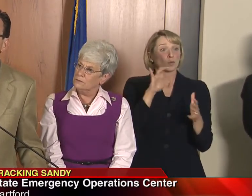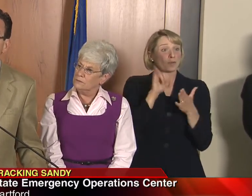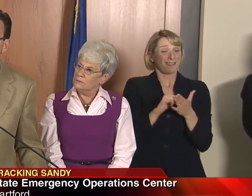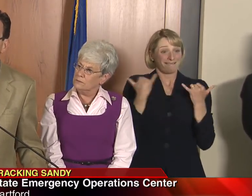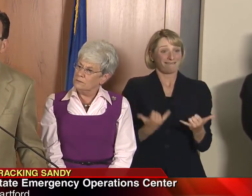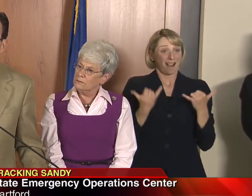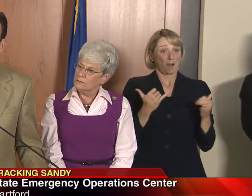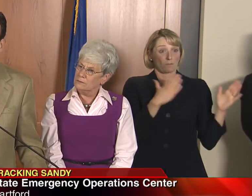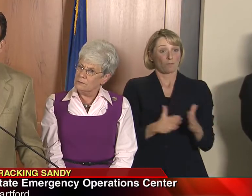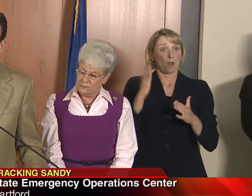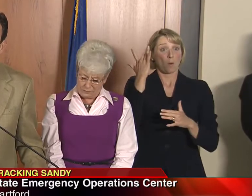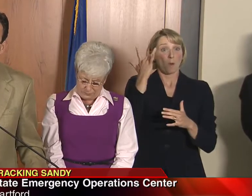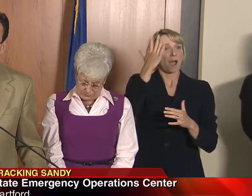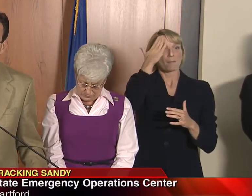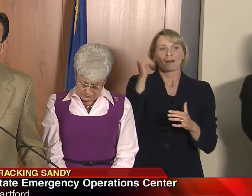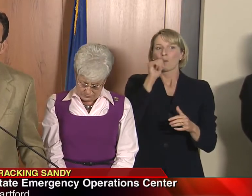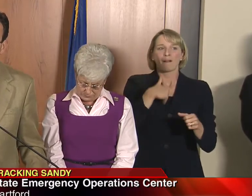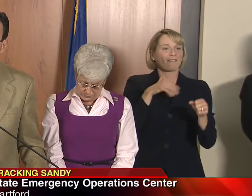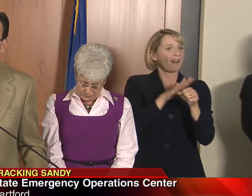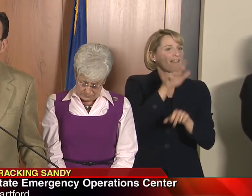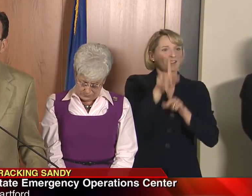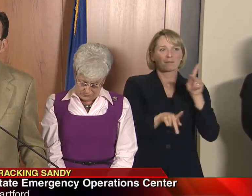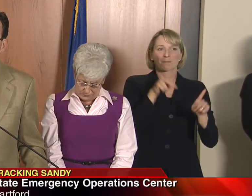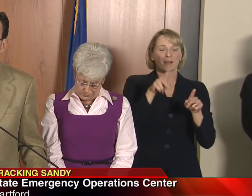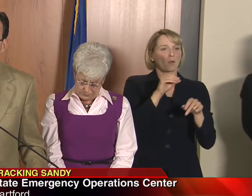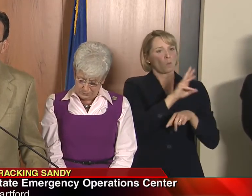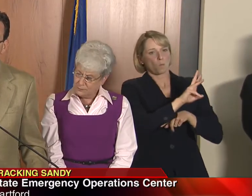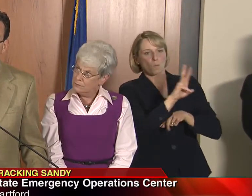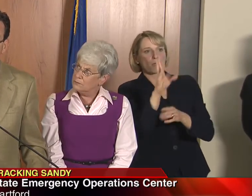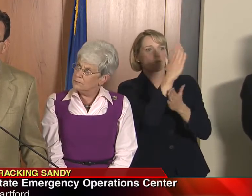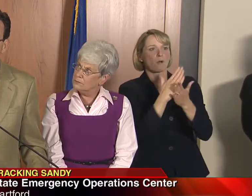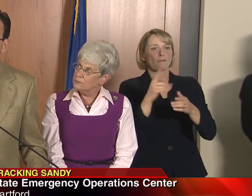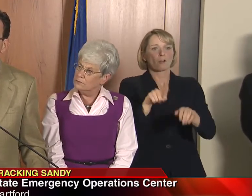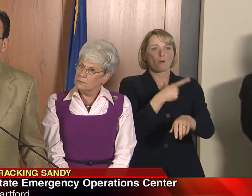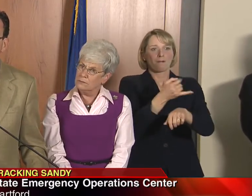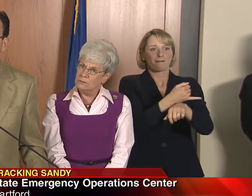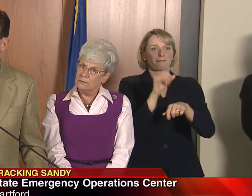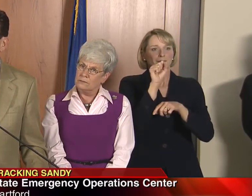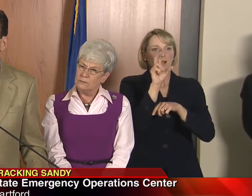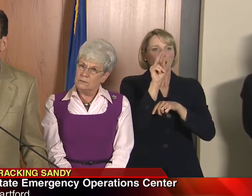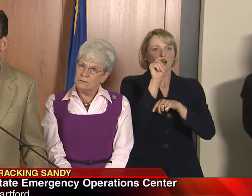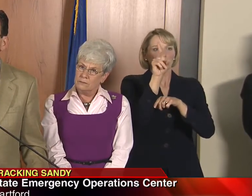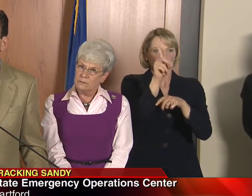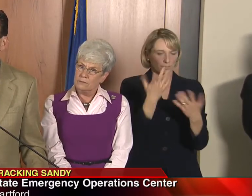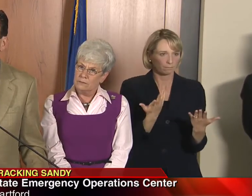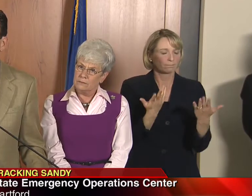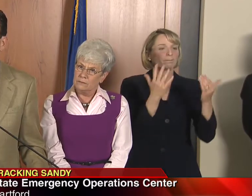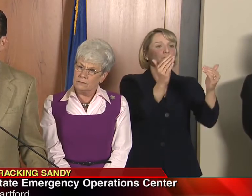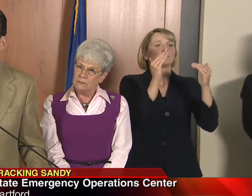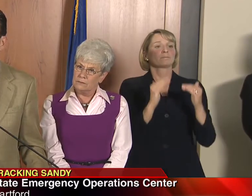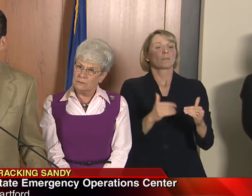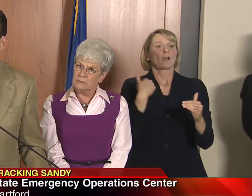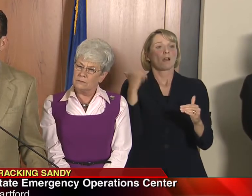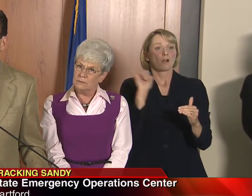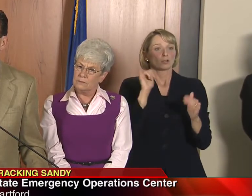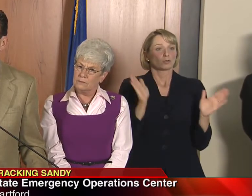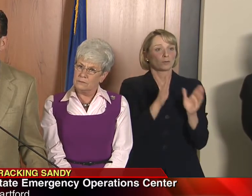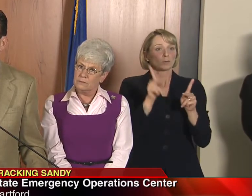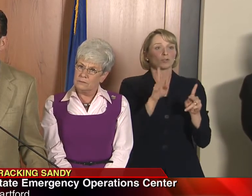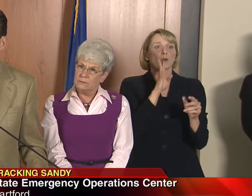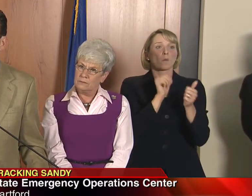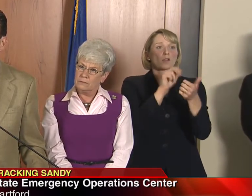to that far western portion of Long Island Sound. High water vehicles, I've urged people to talk to contractors